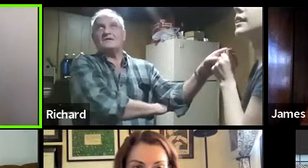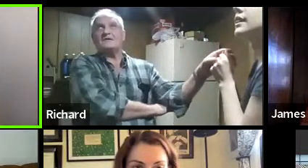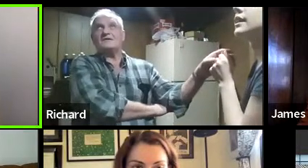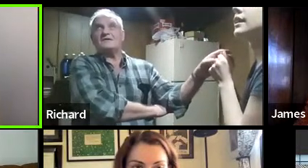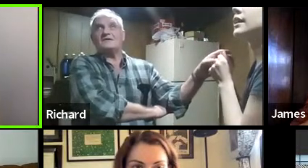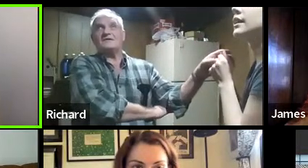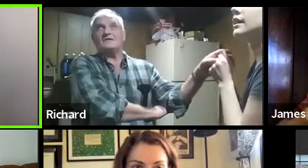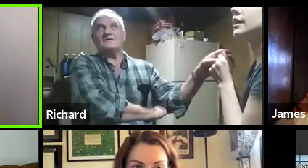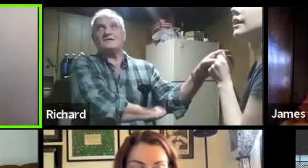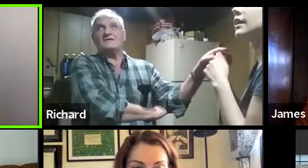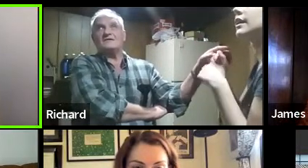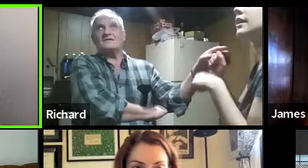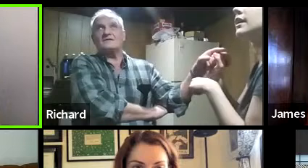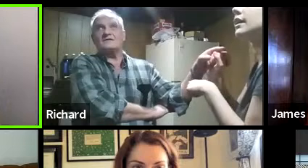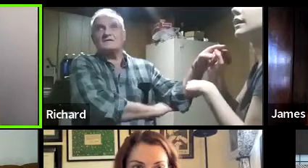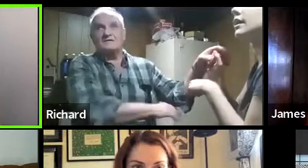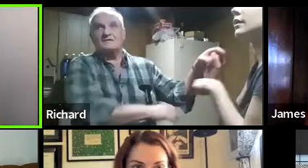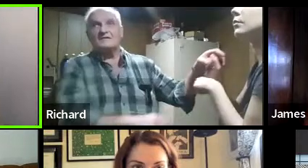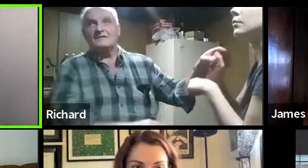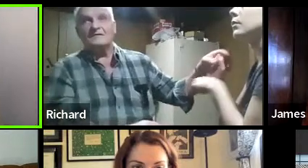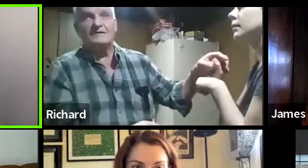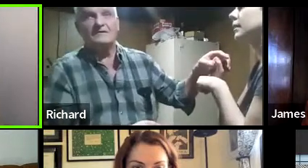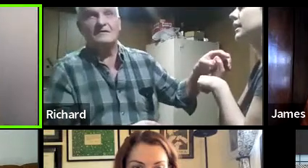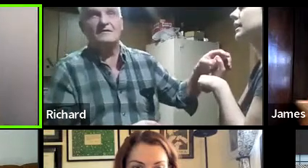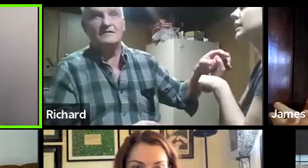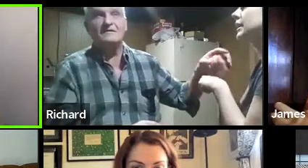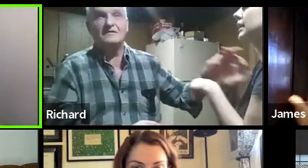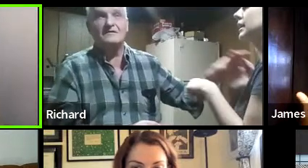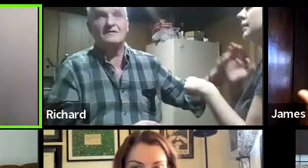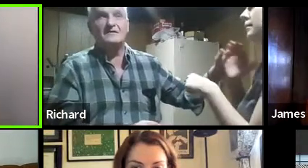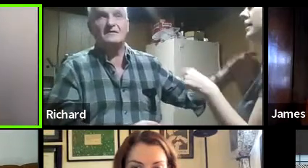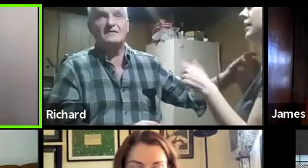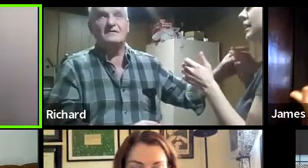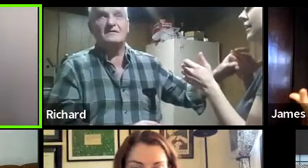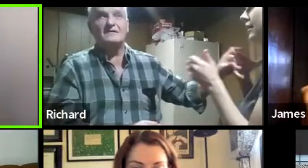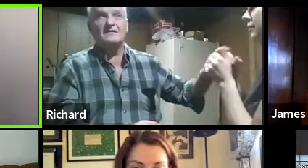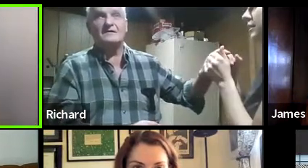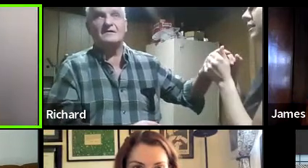the employment committee update.